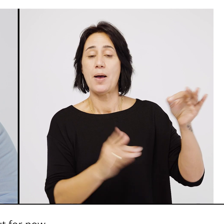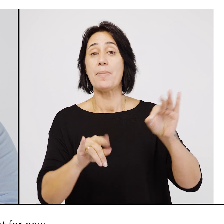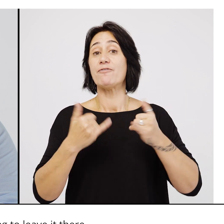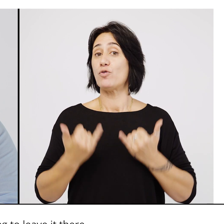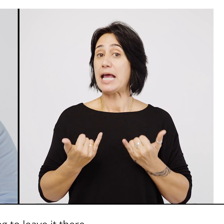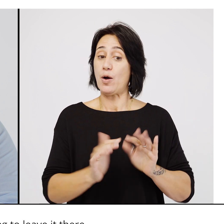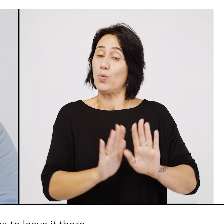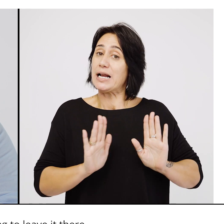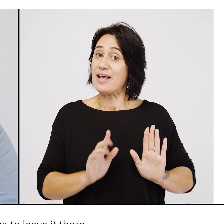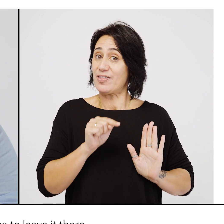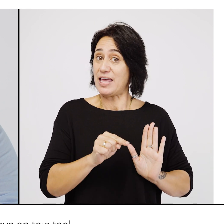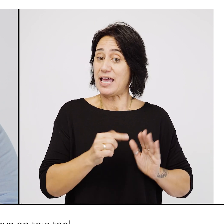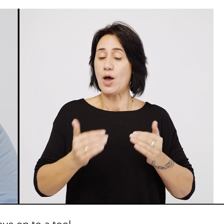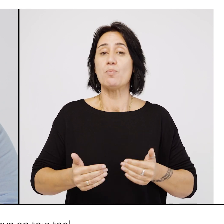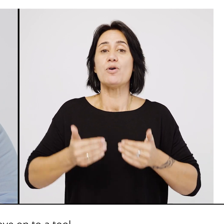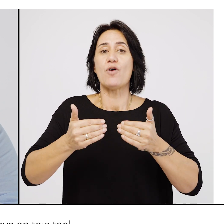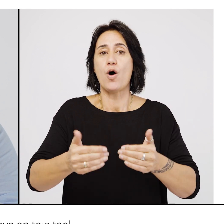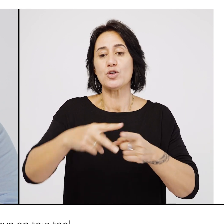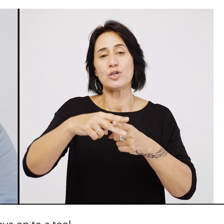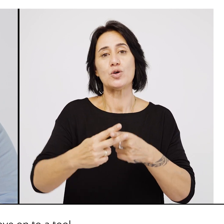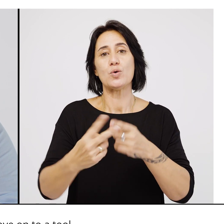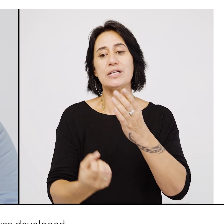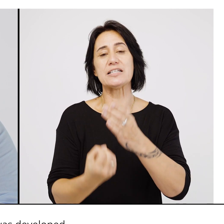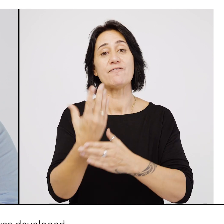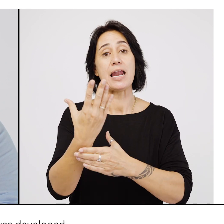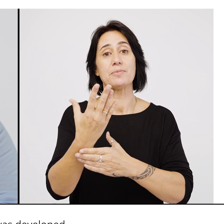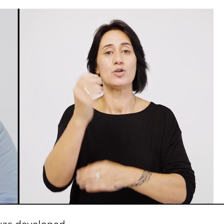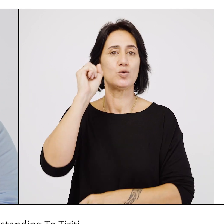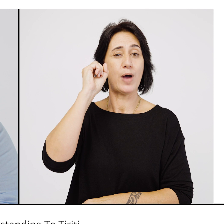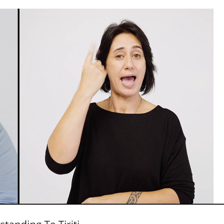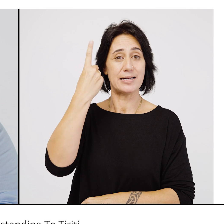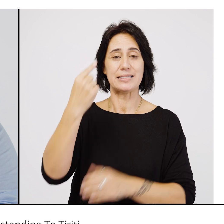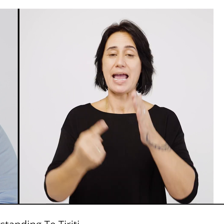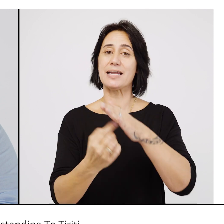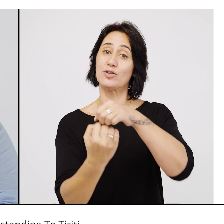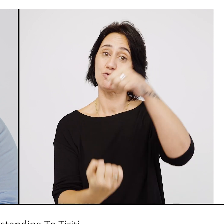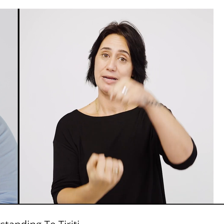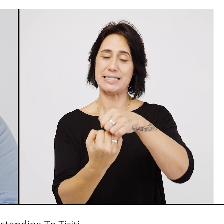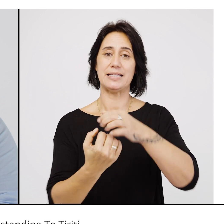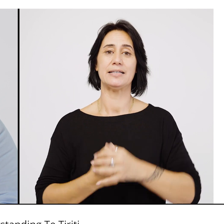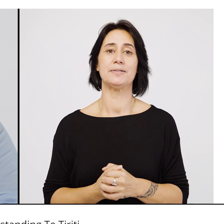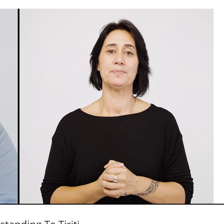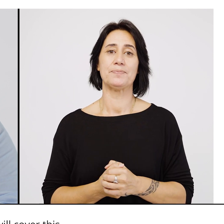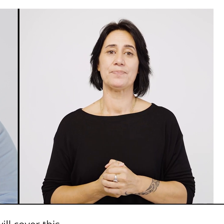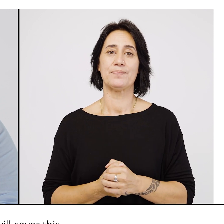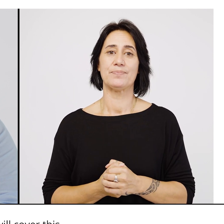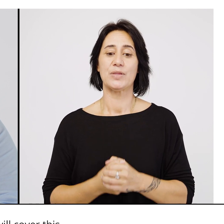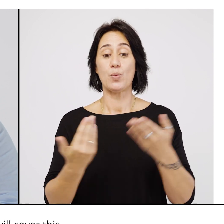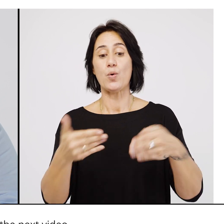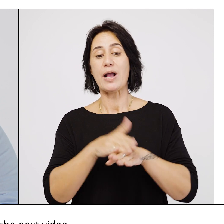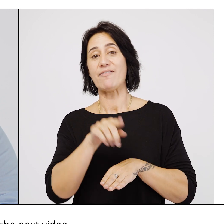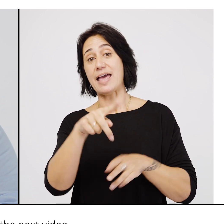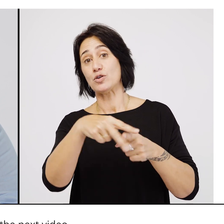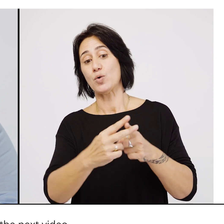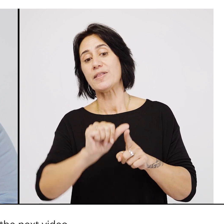But for now, we're going to leave it there and move on to a tool that was developed for understanding Te Tiriti. We will cover